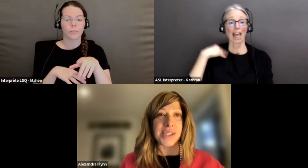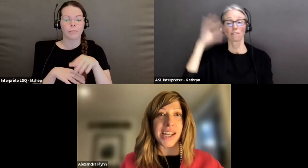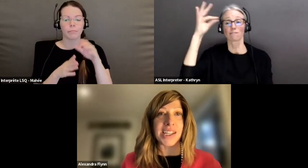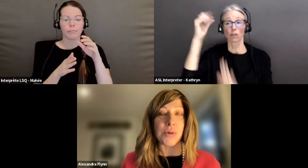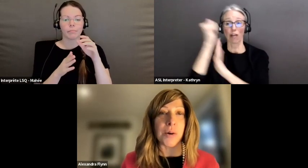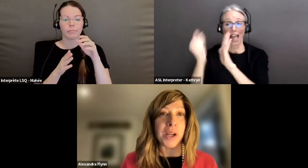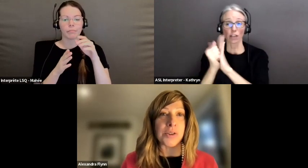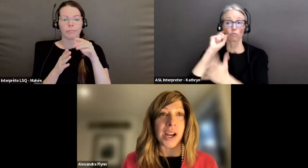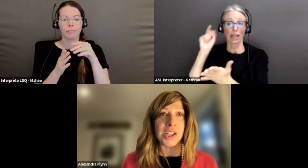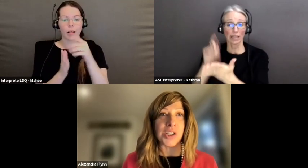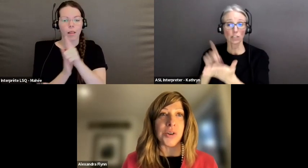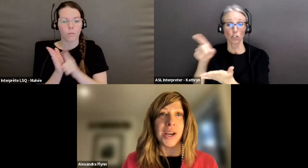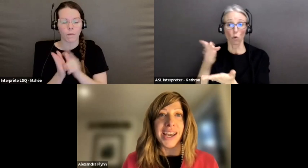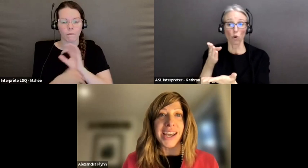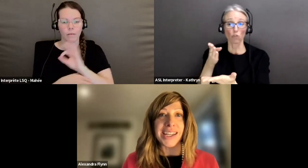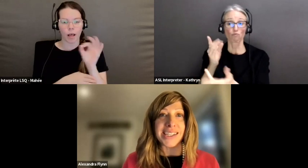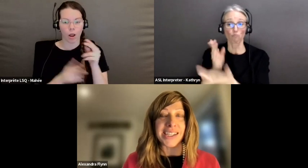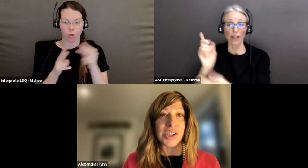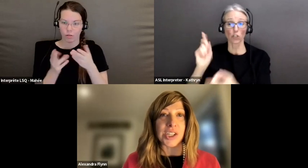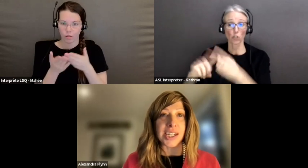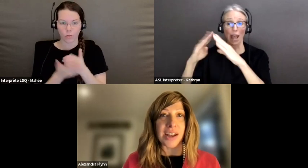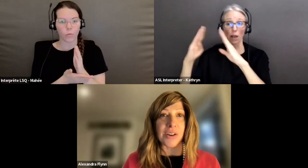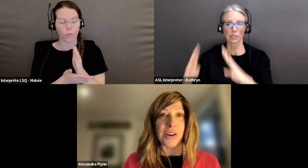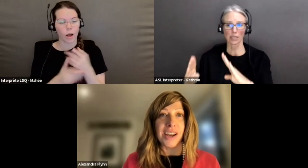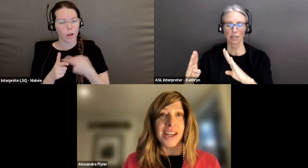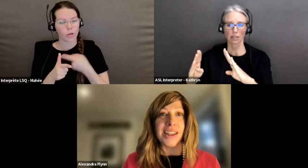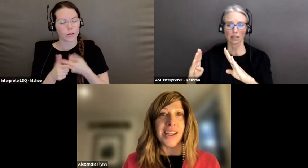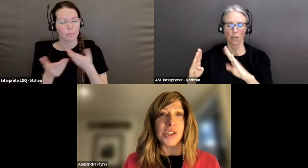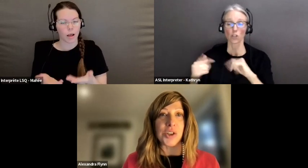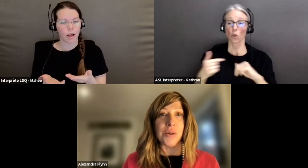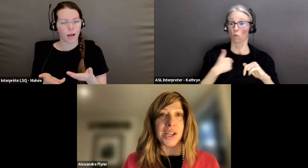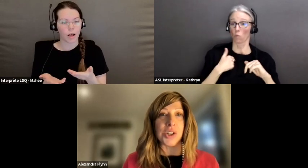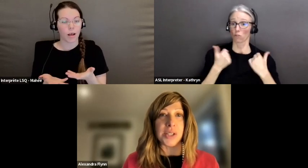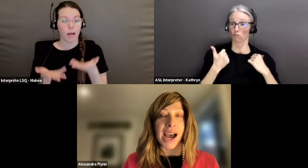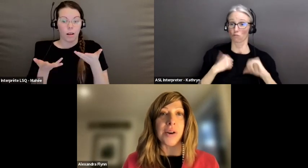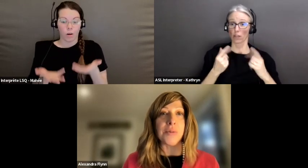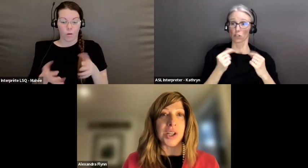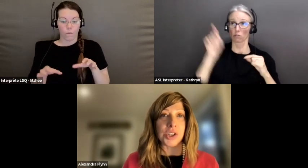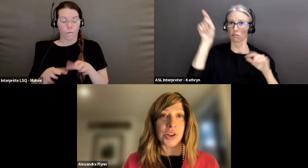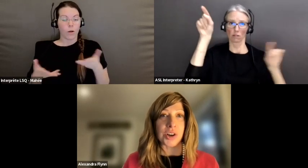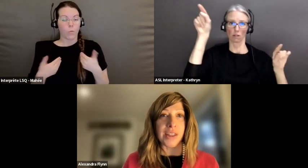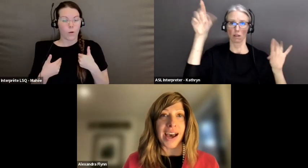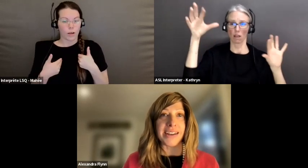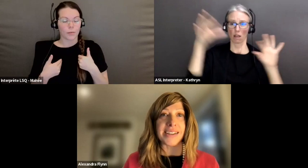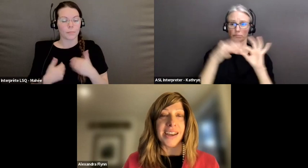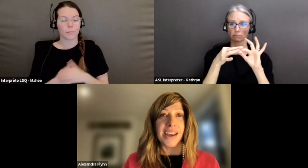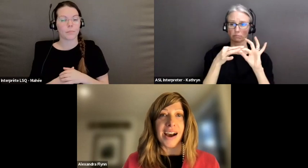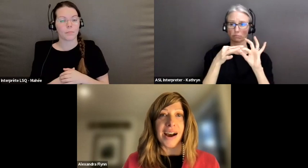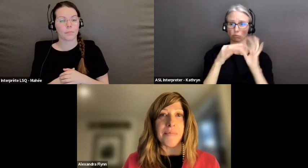to housing. And so what we are trying to do is stitch together these two issues. How can we ensure